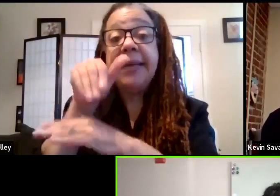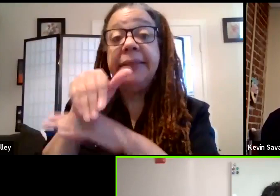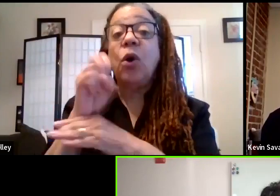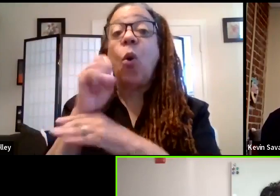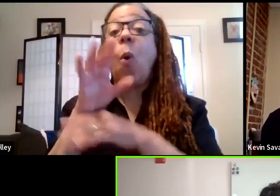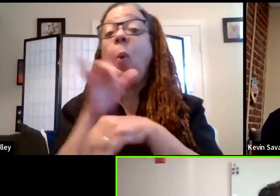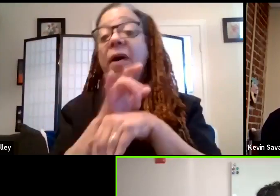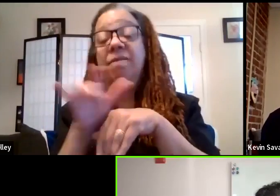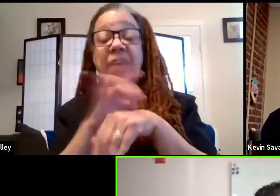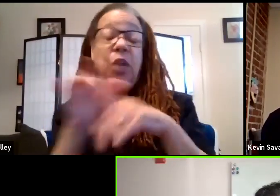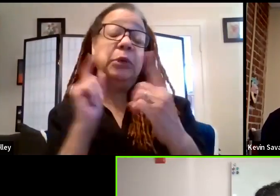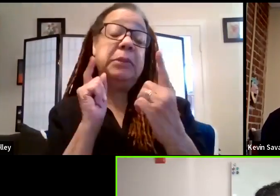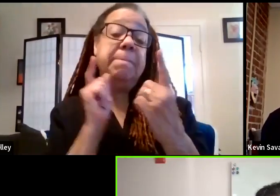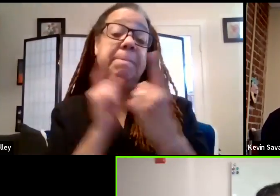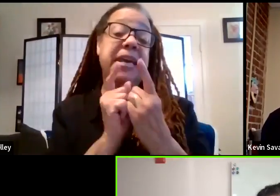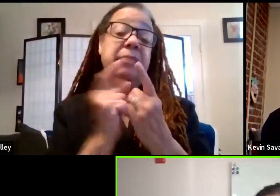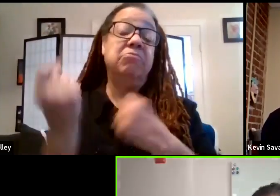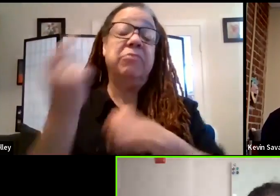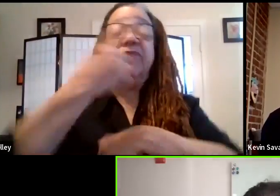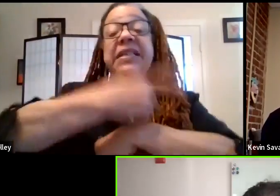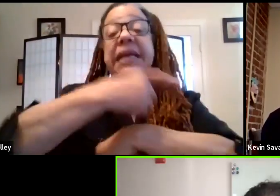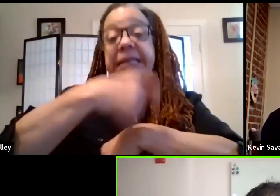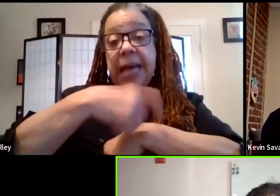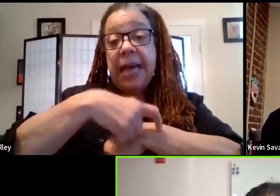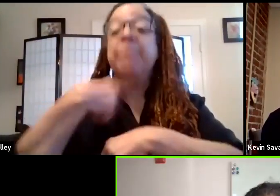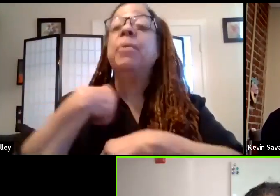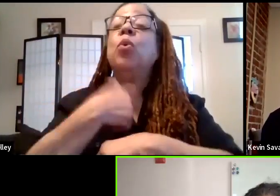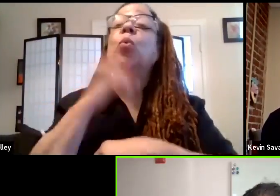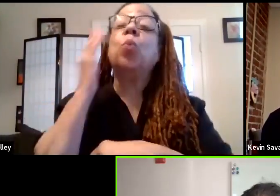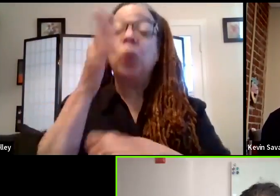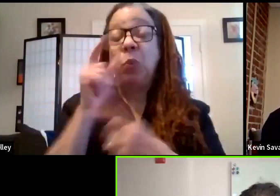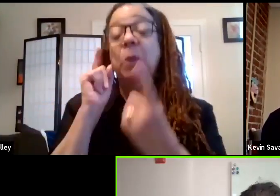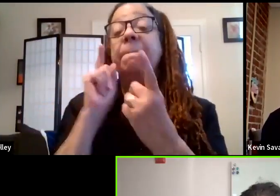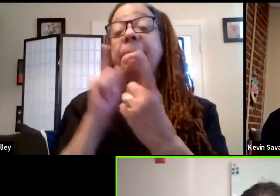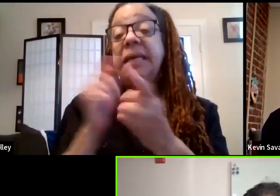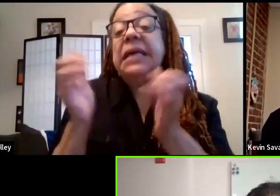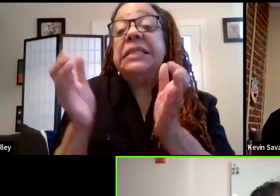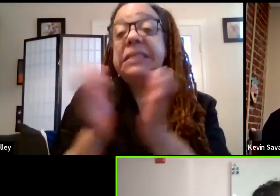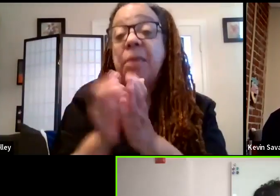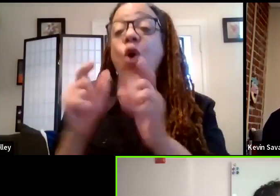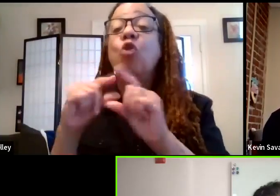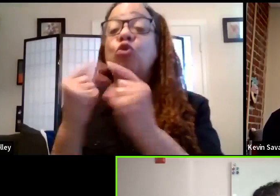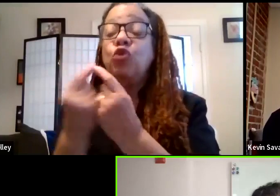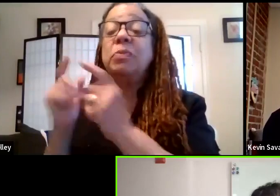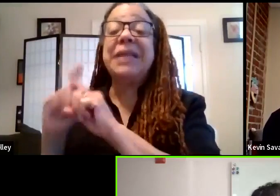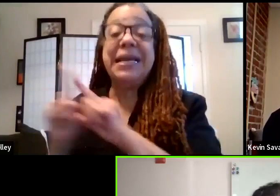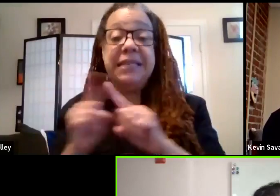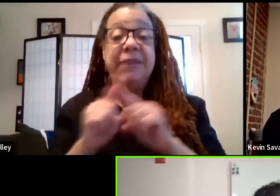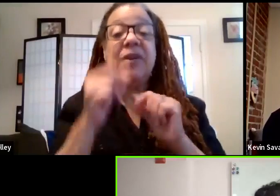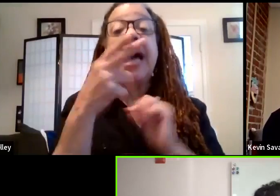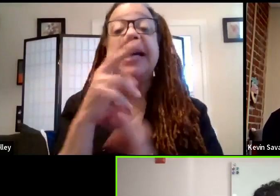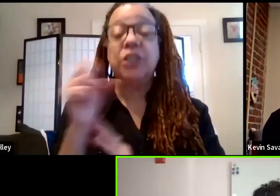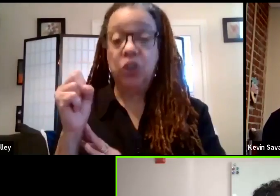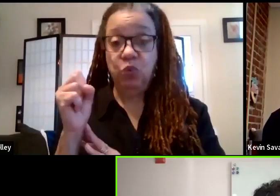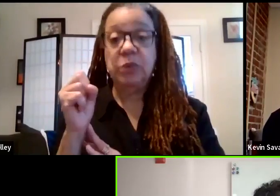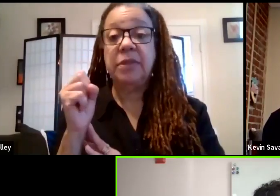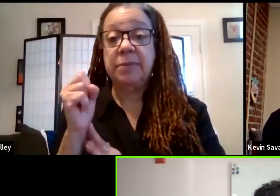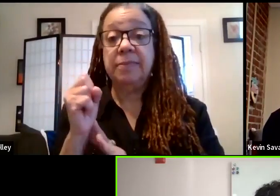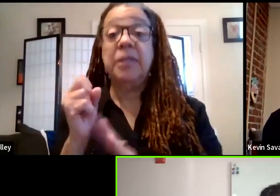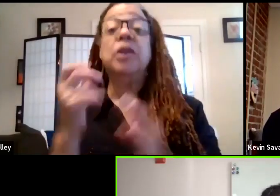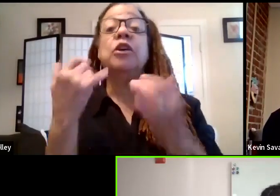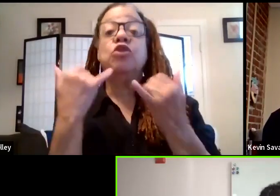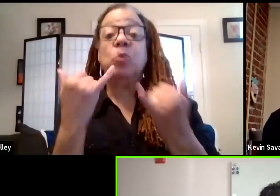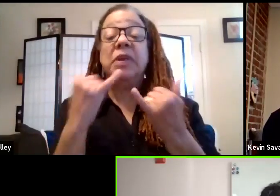to meet during the day. We will meet in small groups at different high schools. We're now currently in